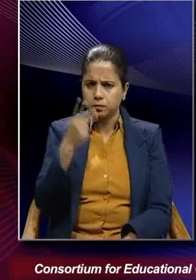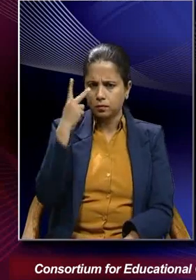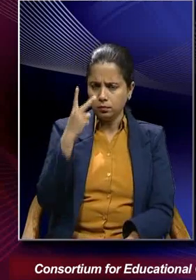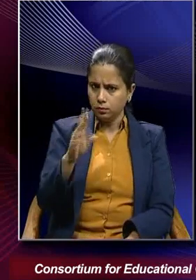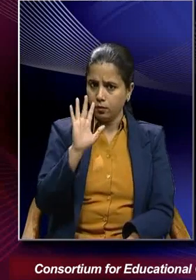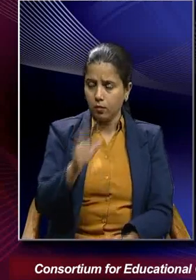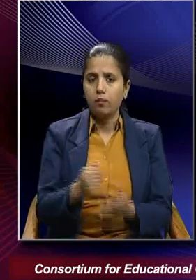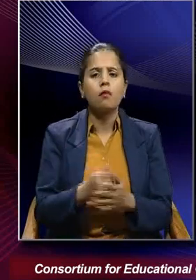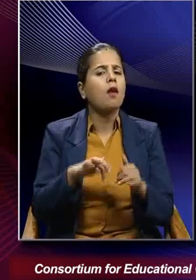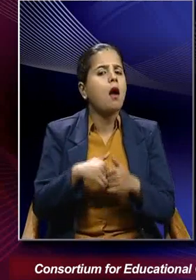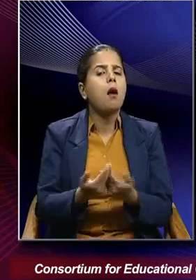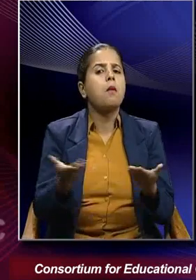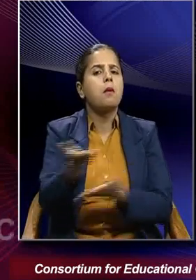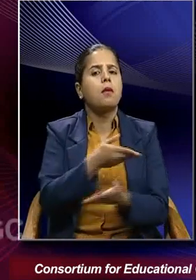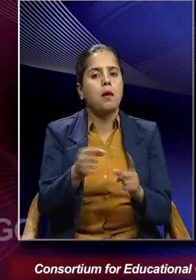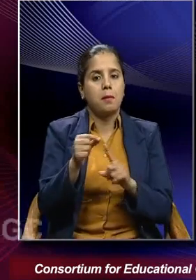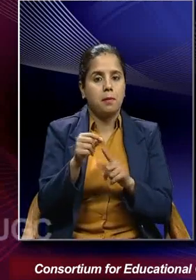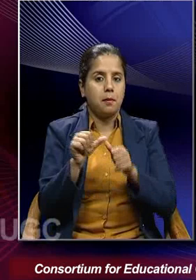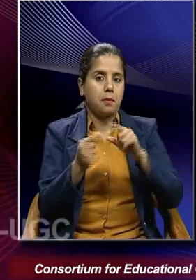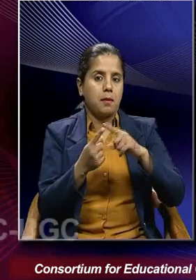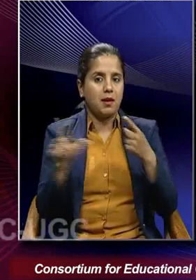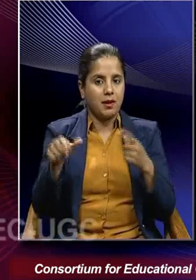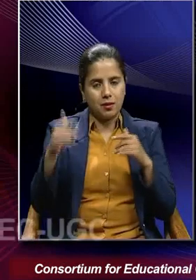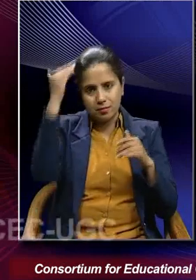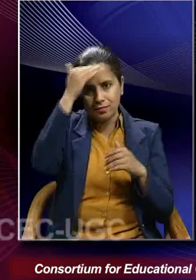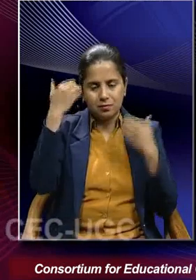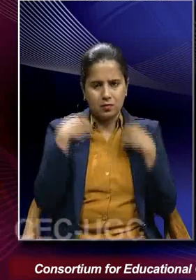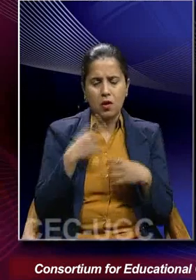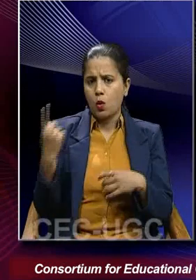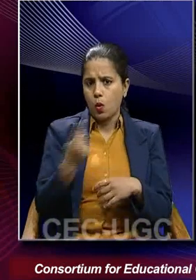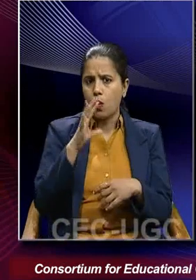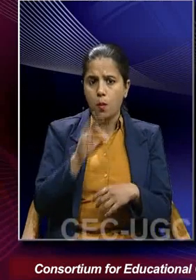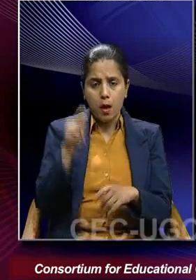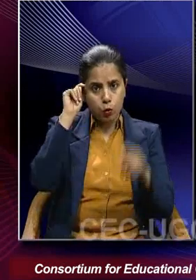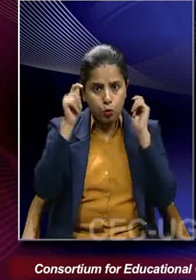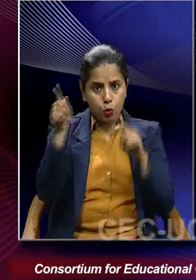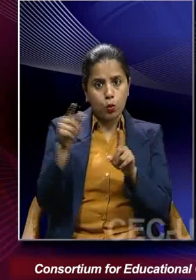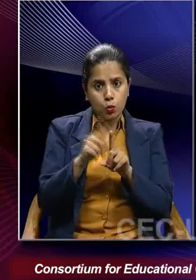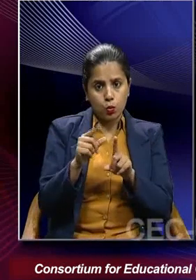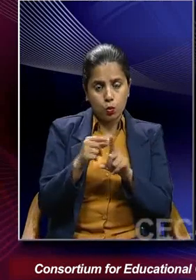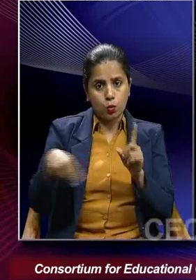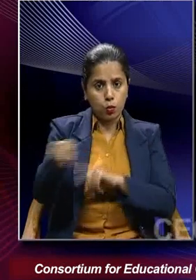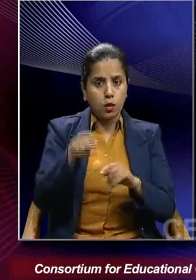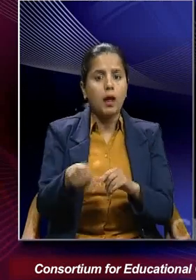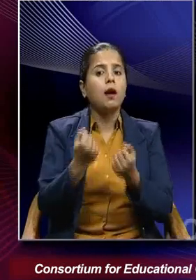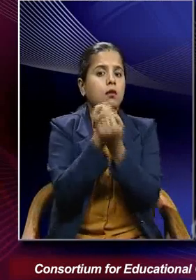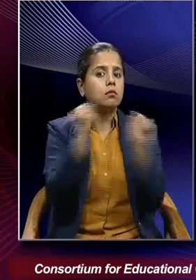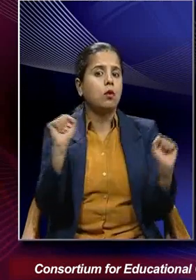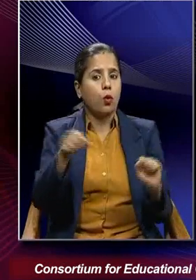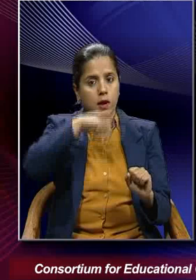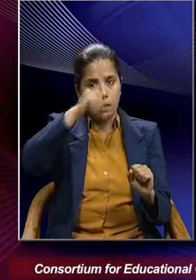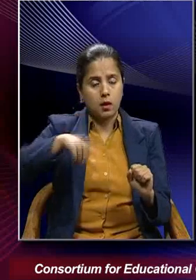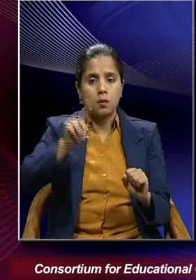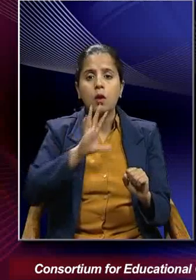how Patel in a way not only played an important role in the independence of India, but also